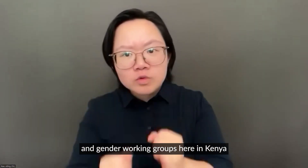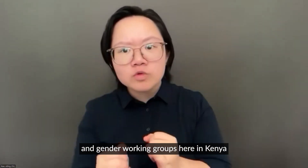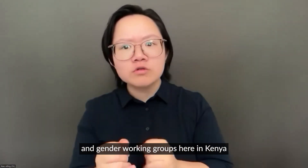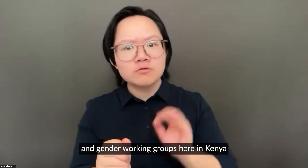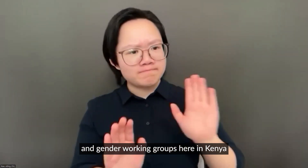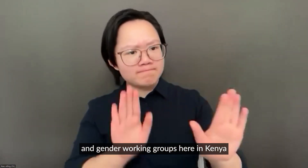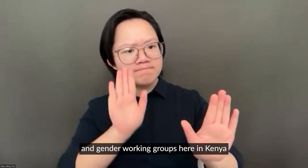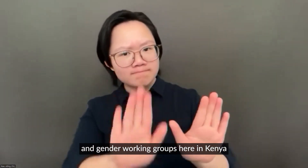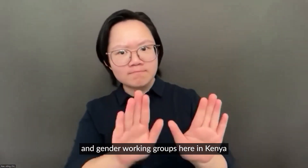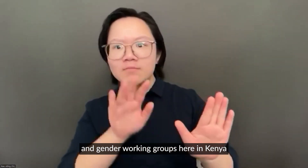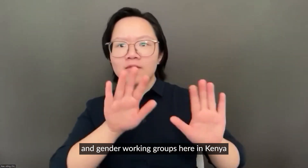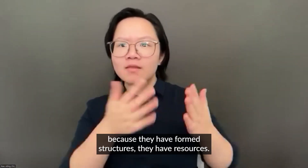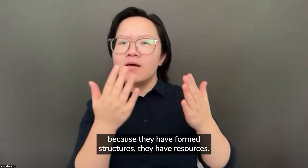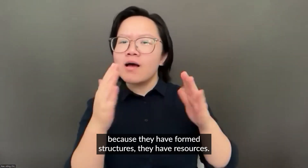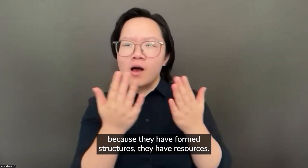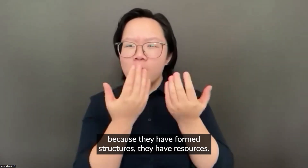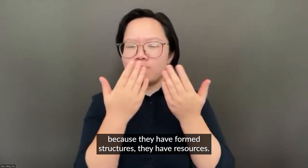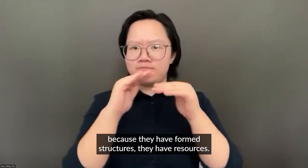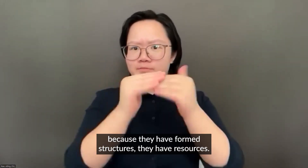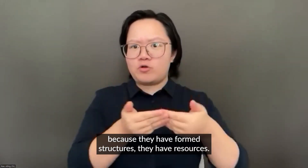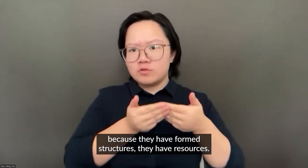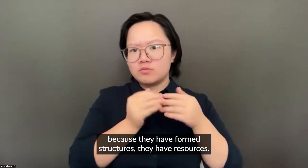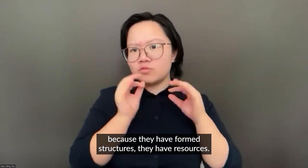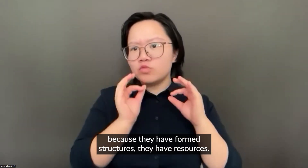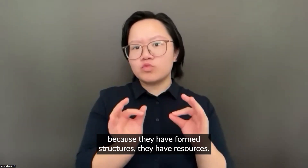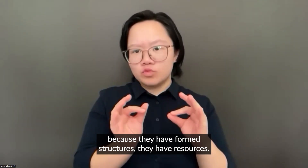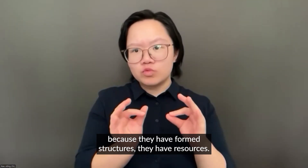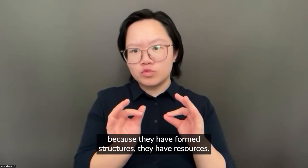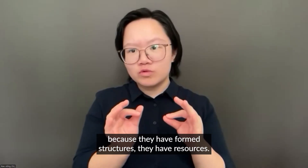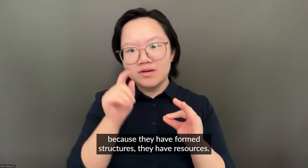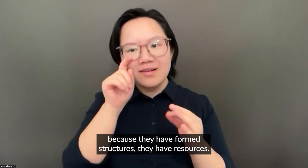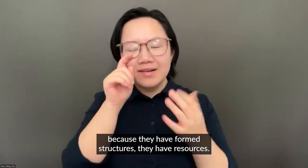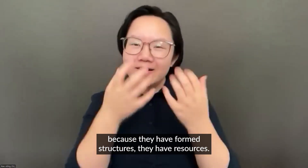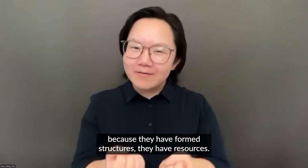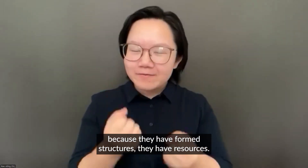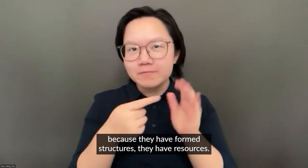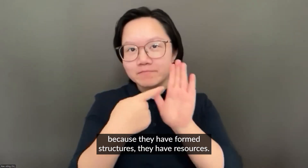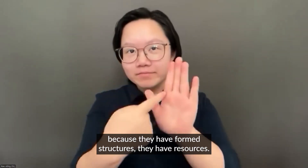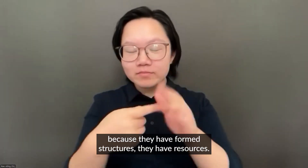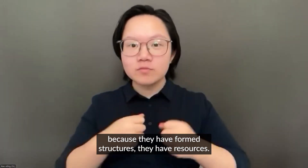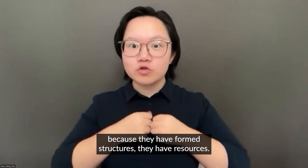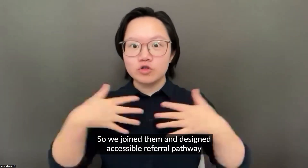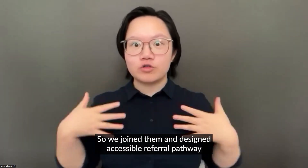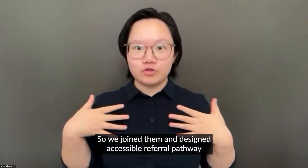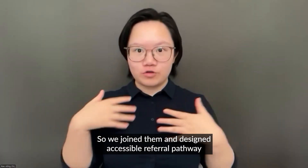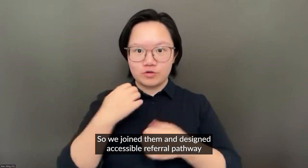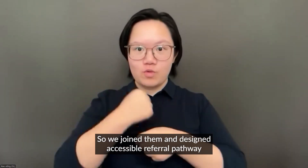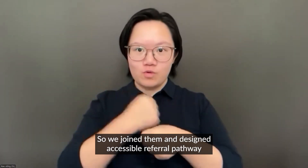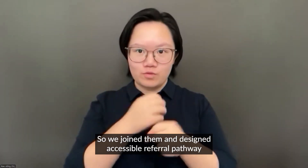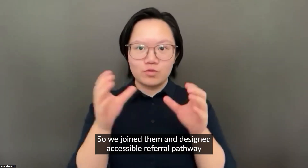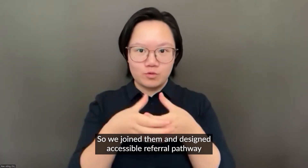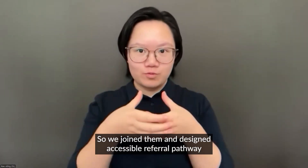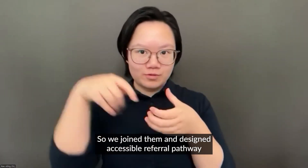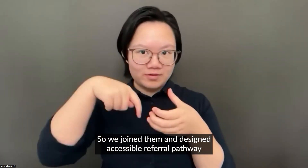working groups here in Kenya, because they have formed structures, they have resources. So we joined